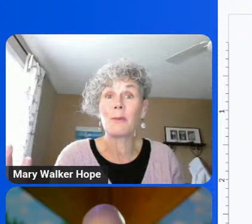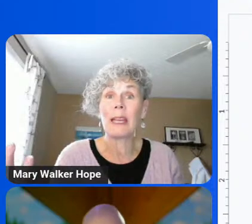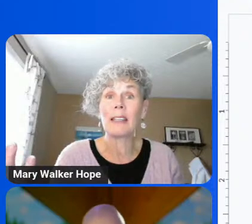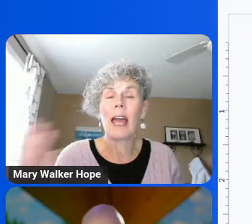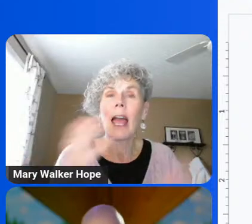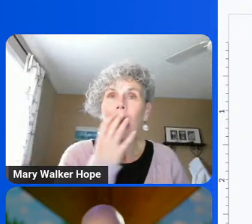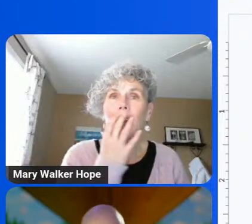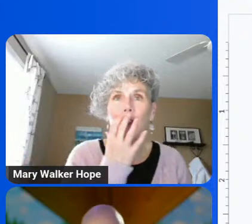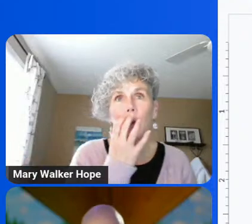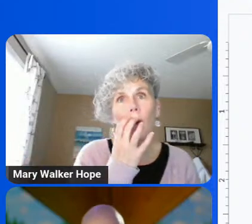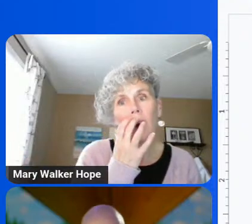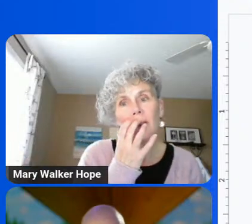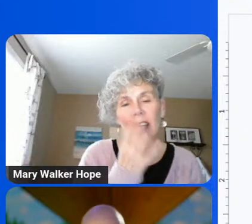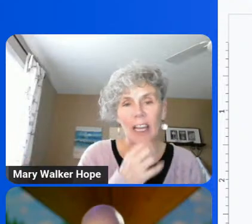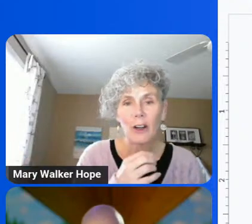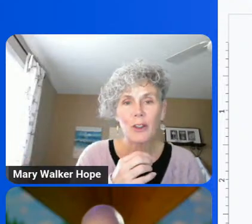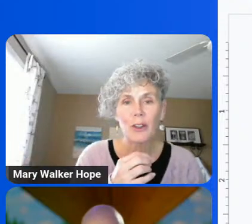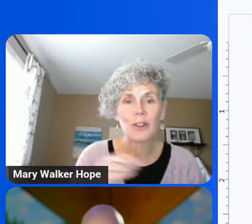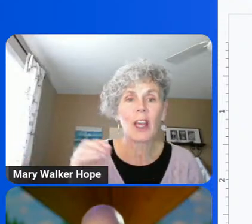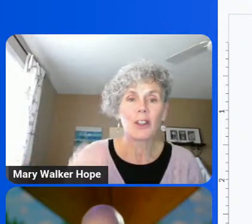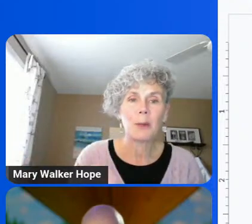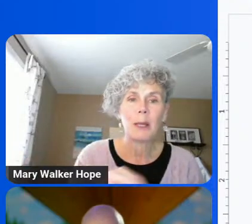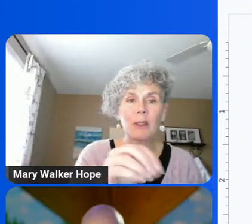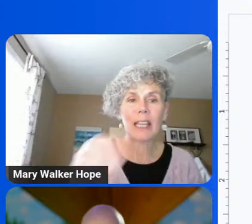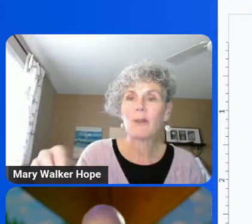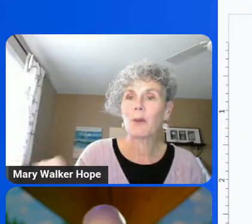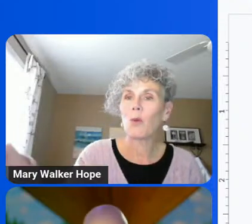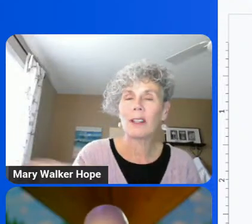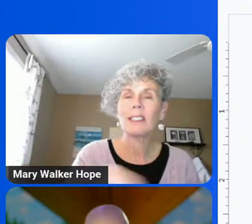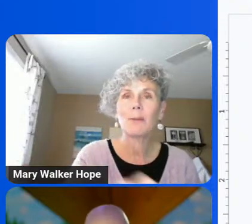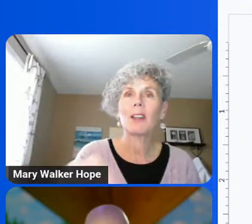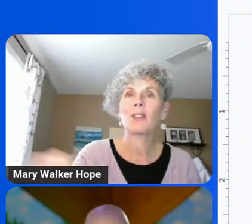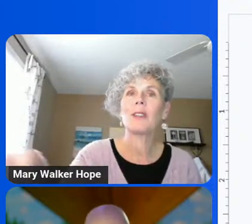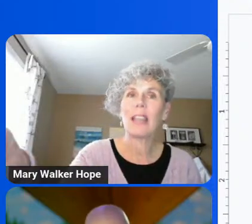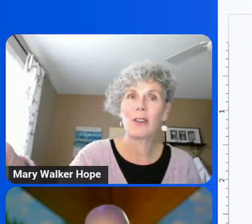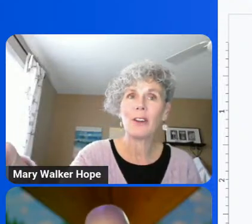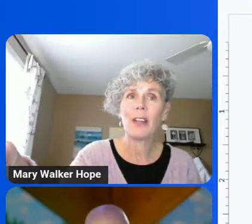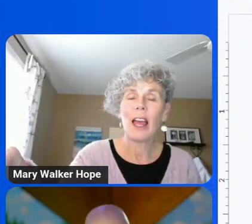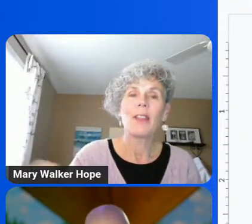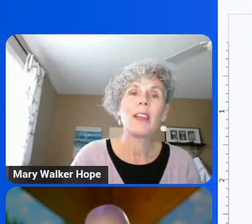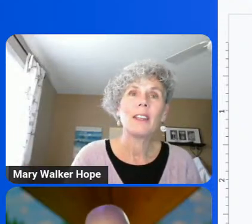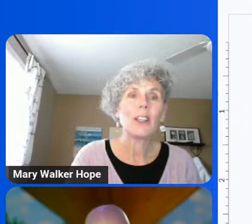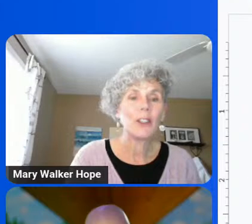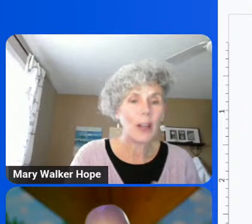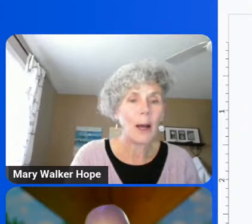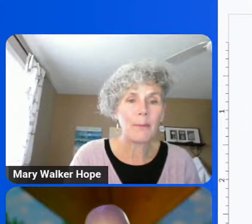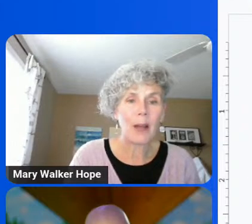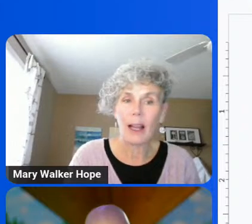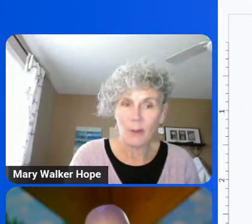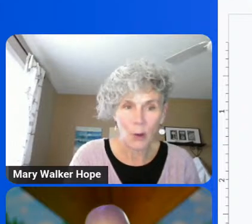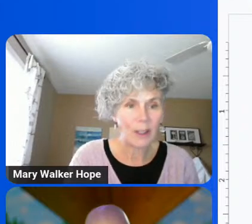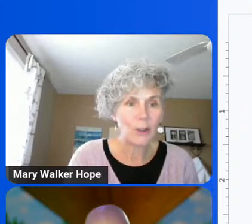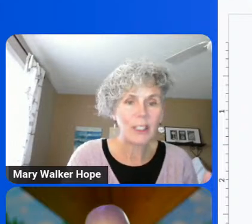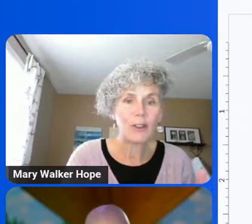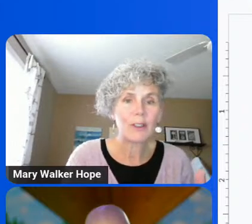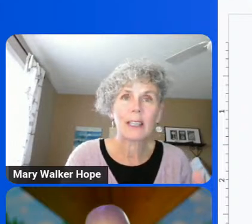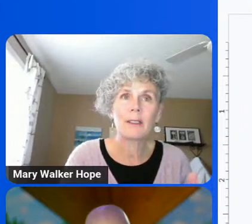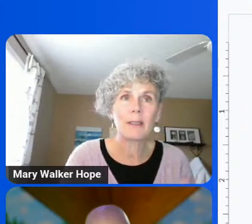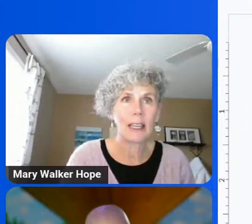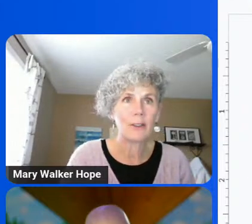made, and you want the characters to be able to get from one spot to the other, then I know that your teachers can